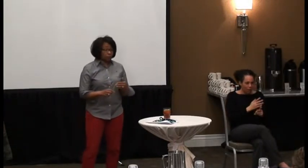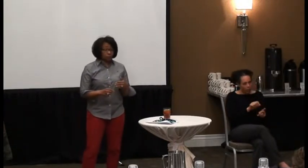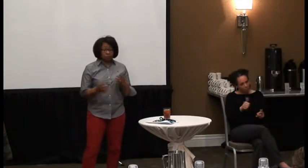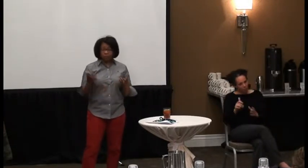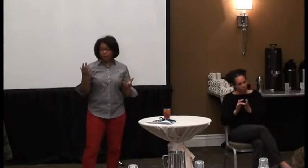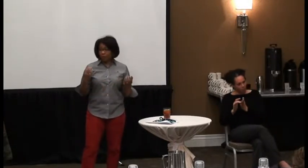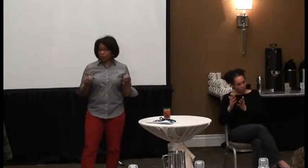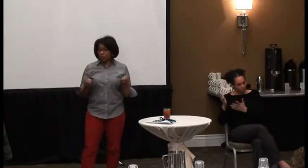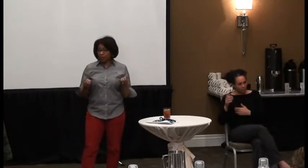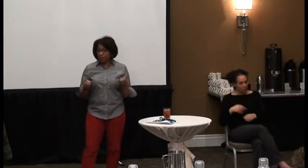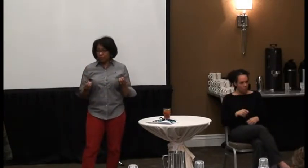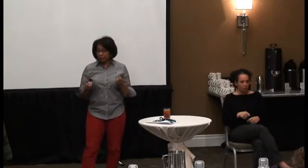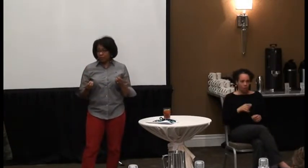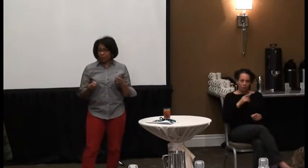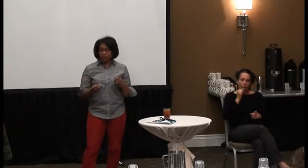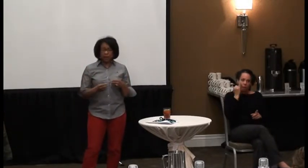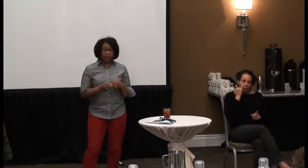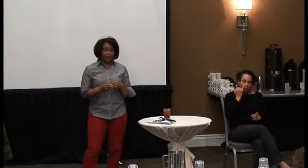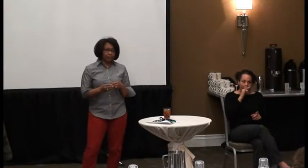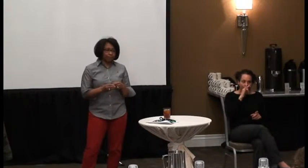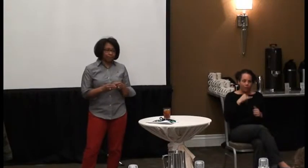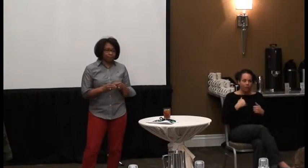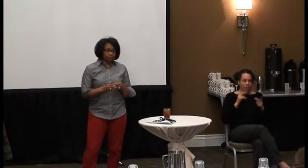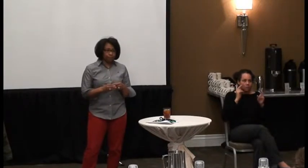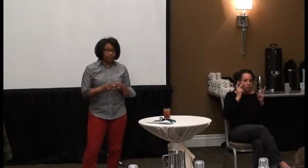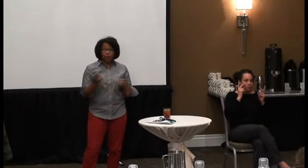having paranoia,